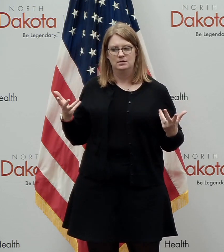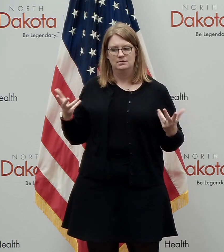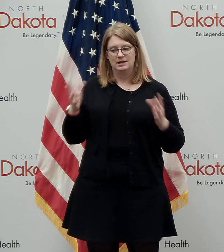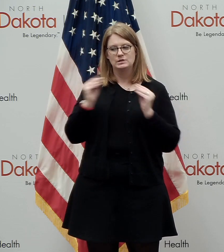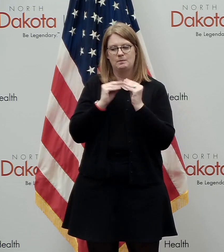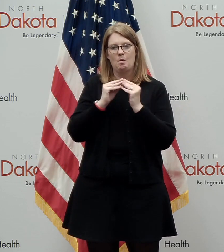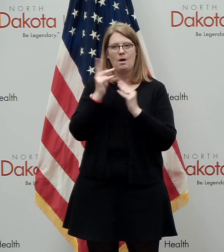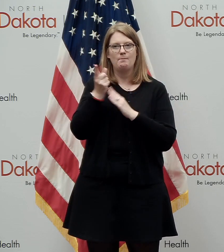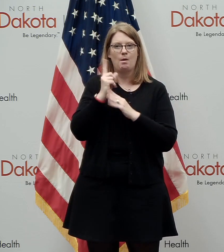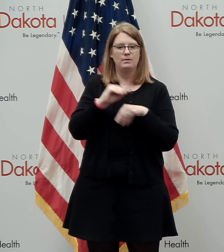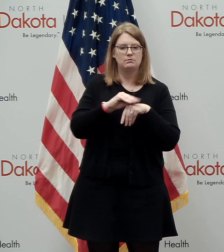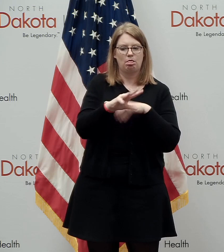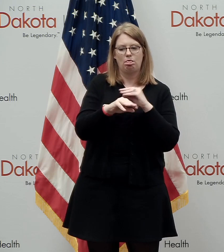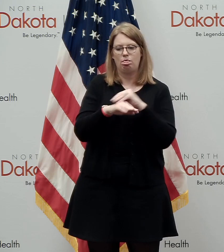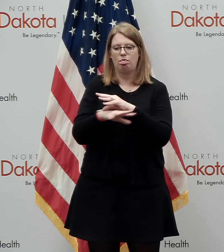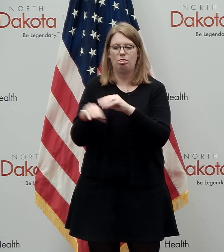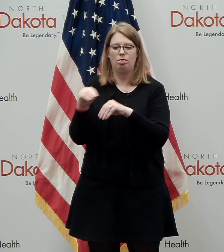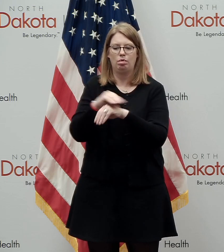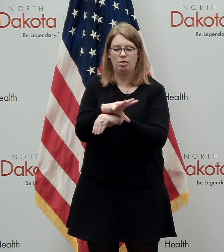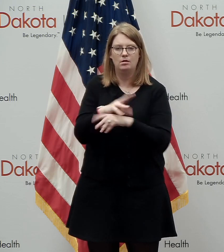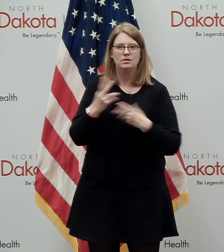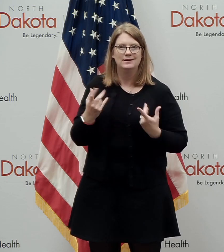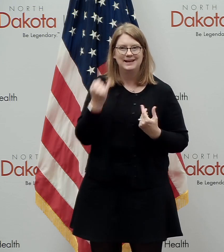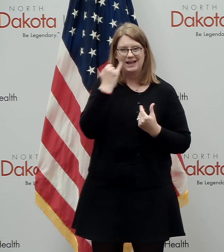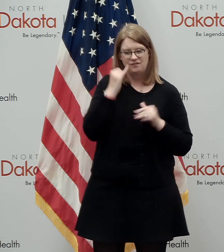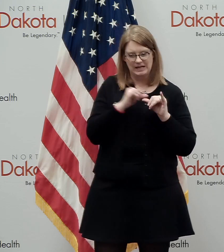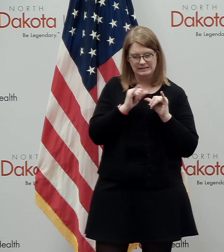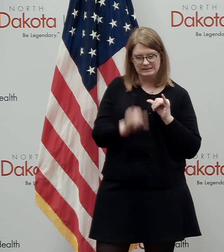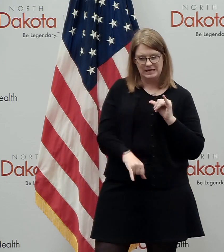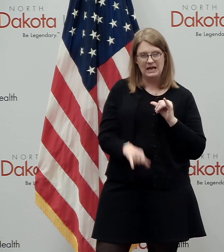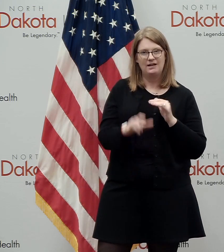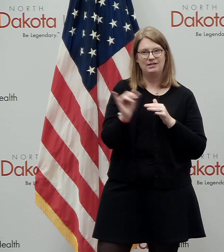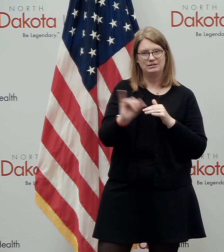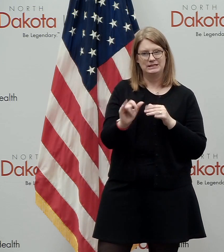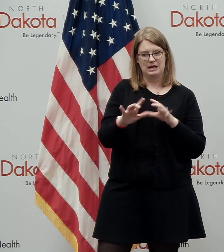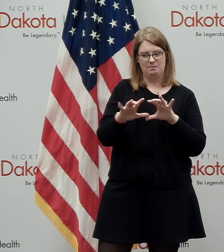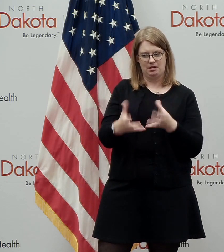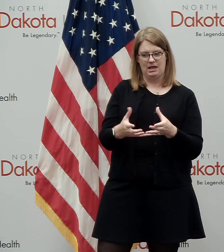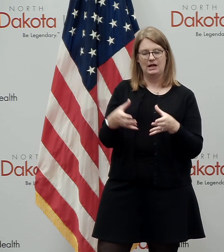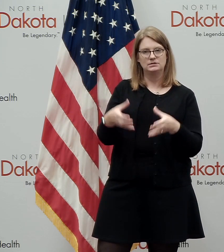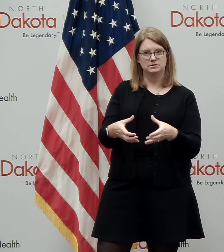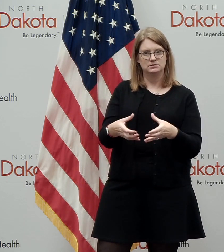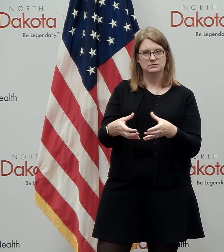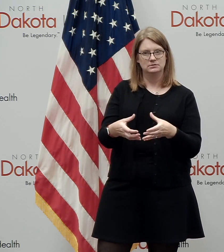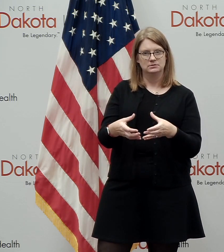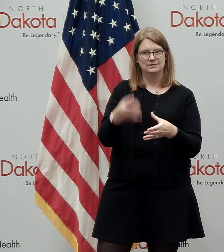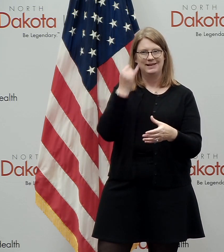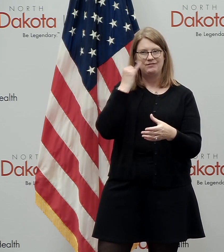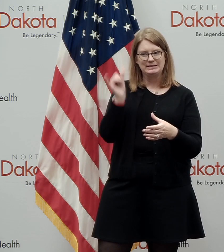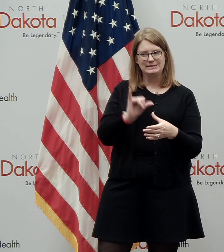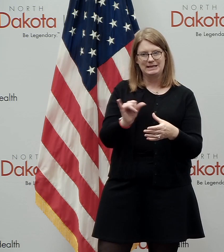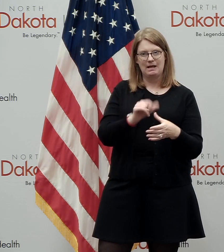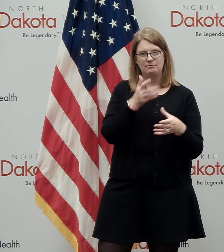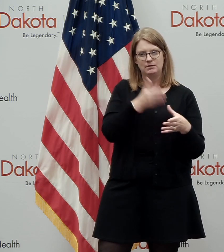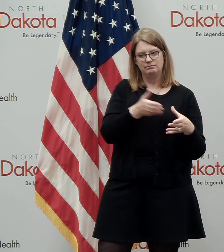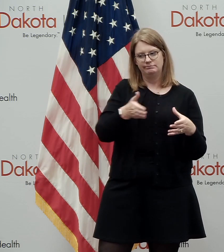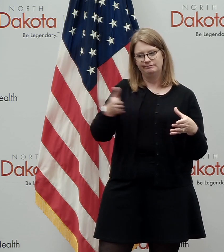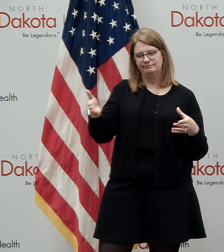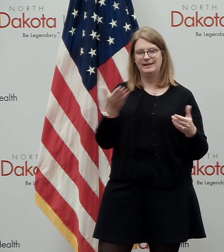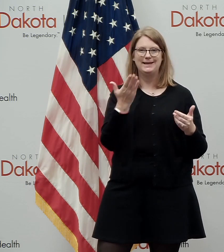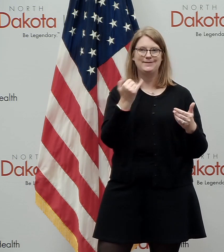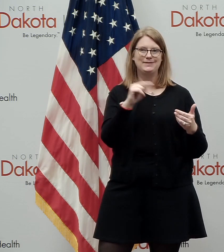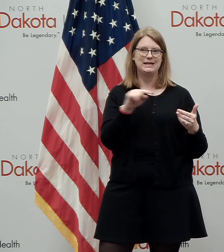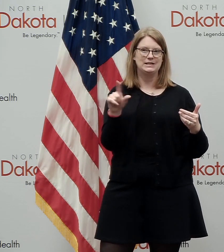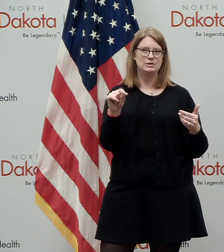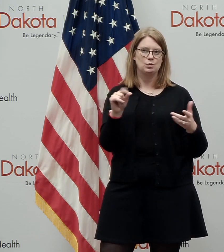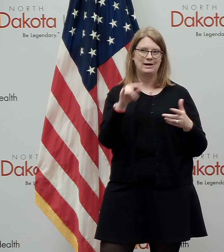transmissible moments than if they were just in their same class, in their cohort, like they were on those days. If we were the same, 15 or 20